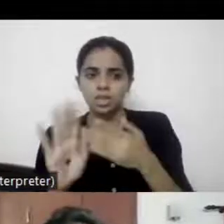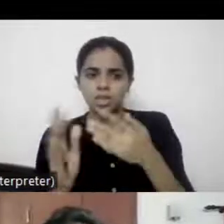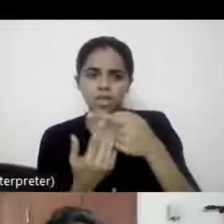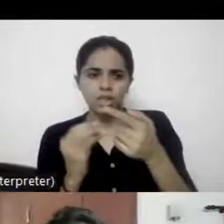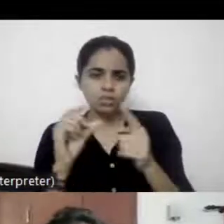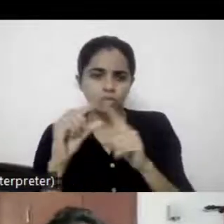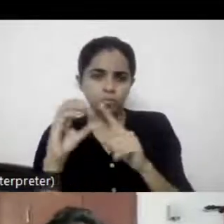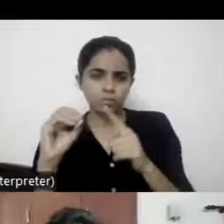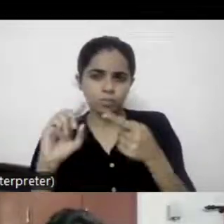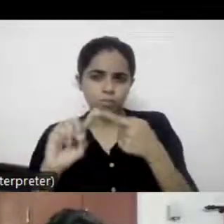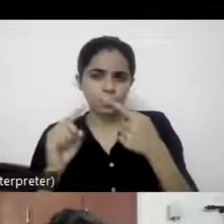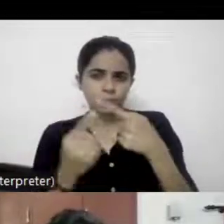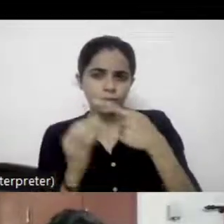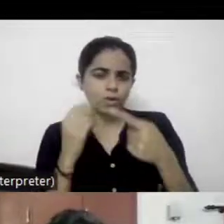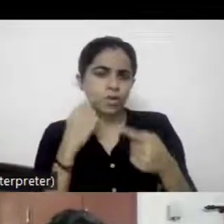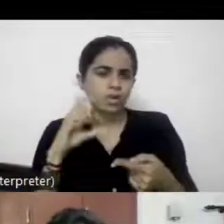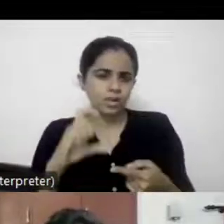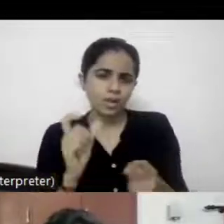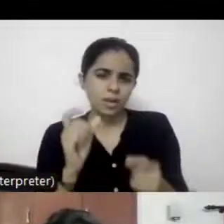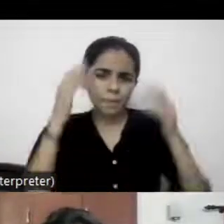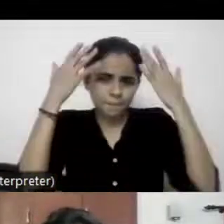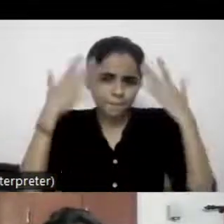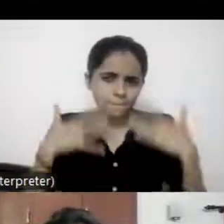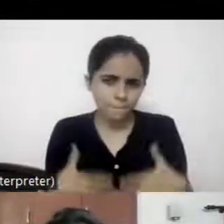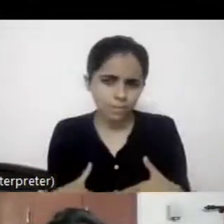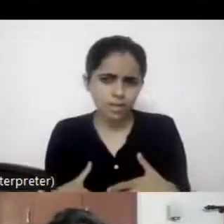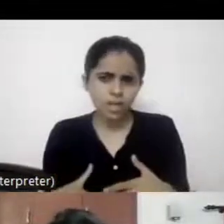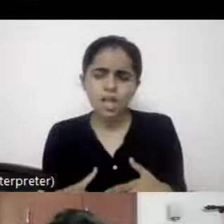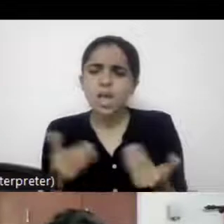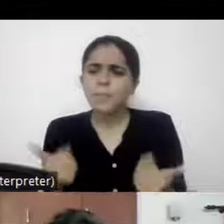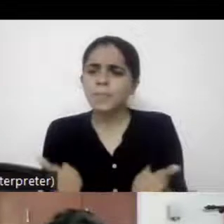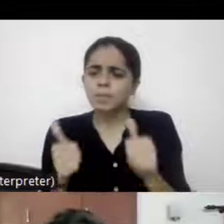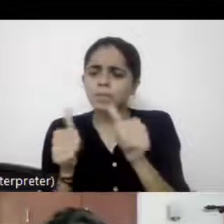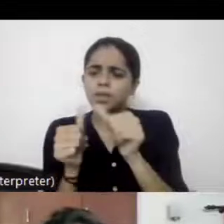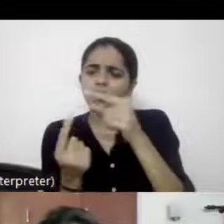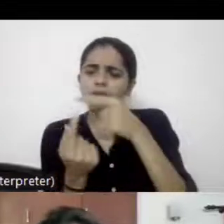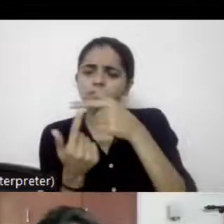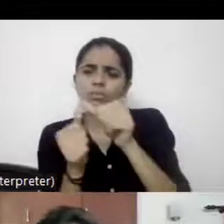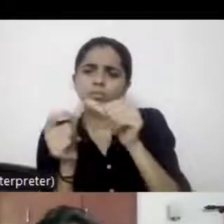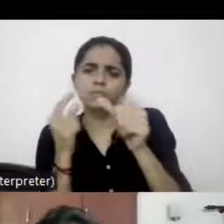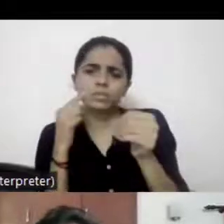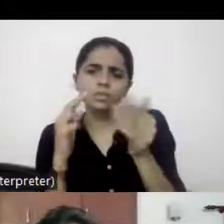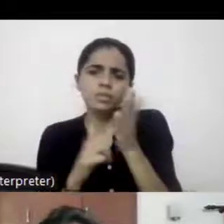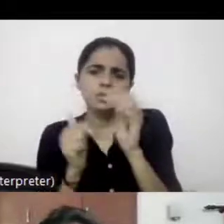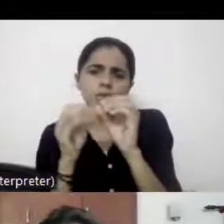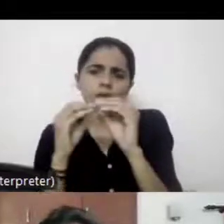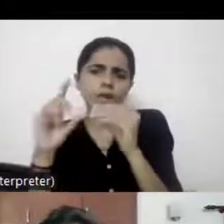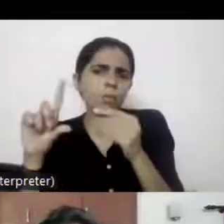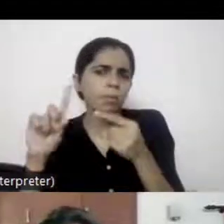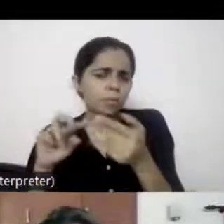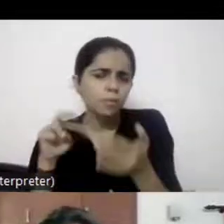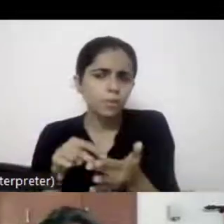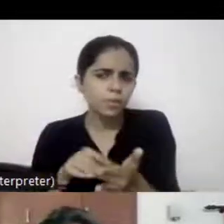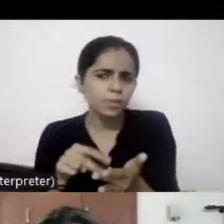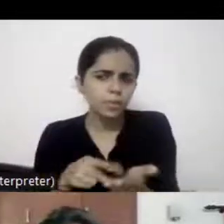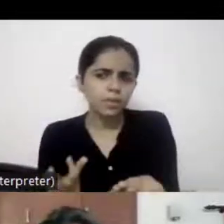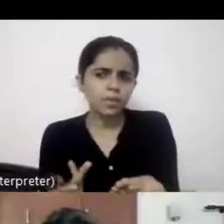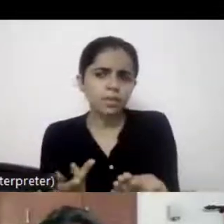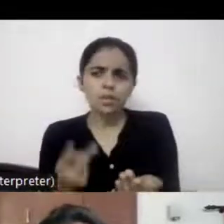is unattainable. So what is attainable then? How do you see